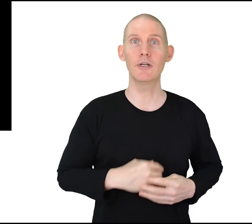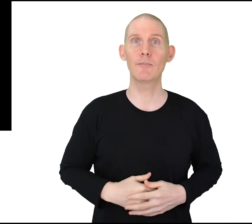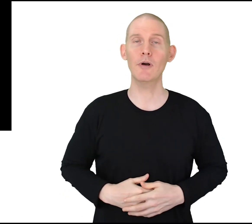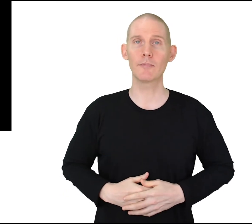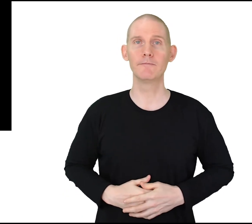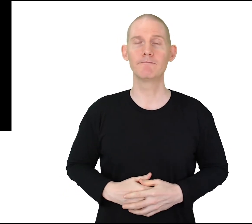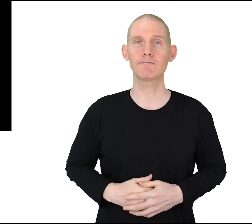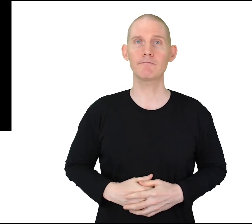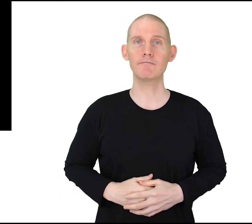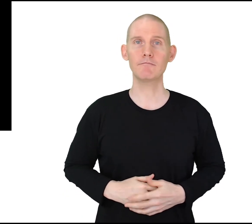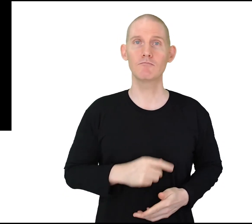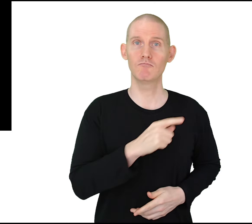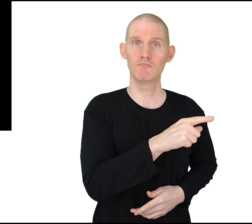burp.